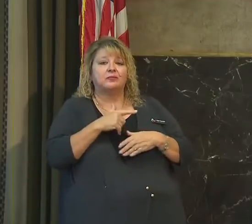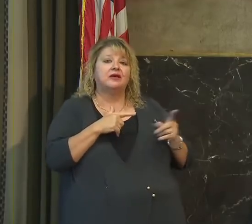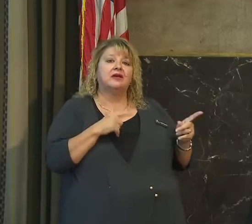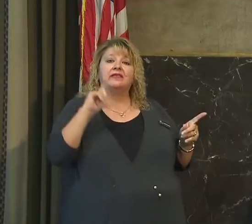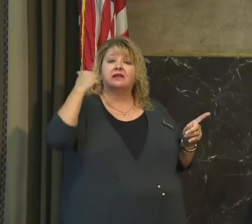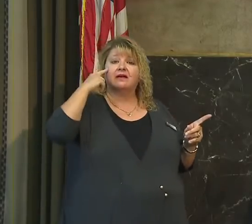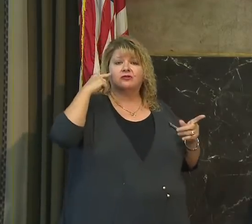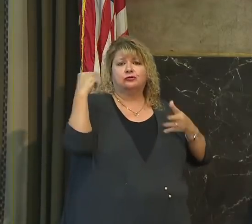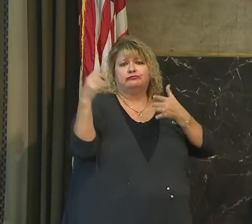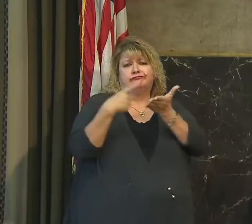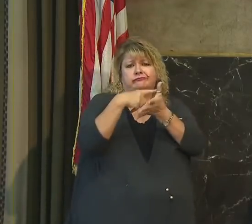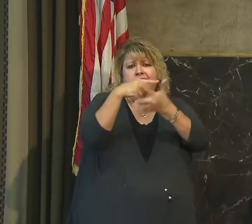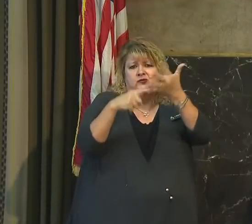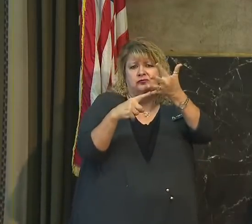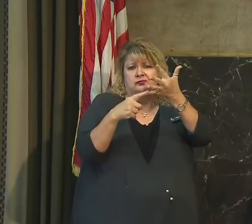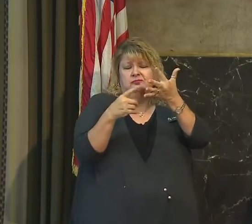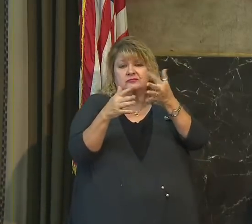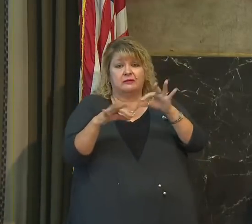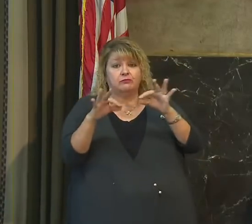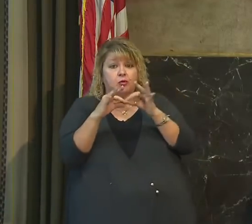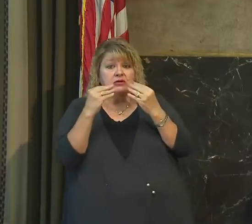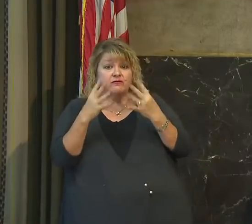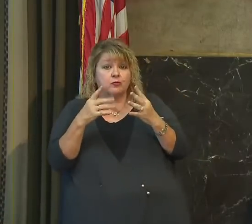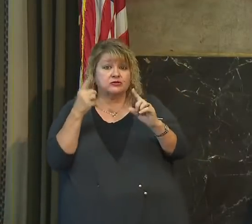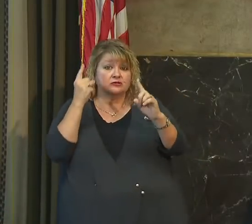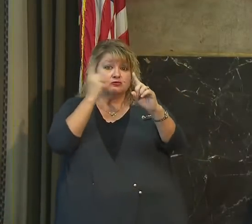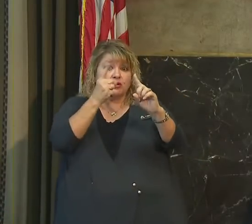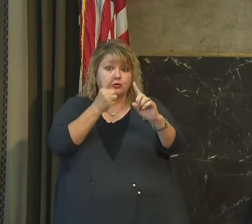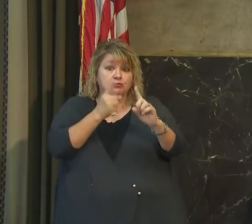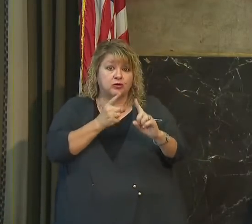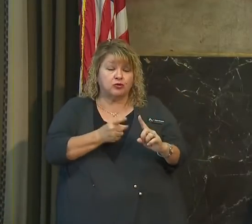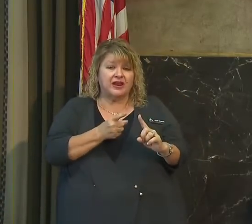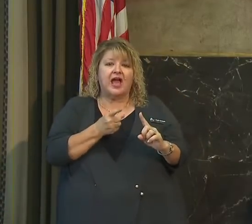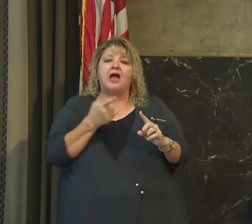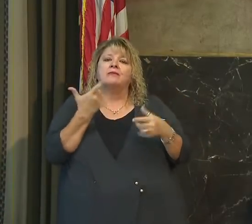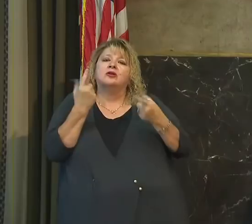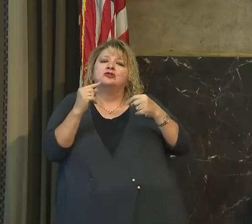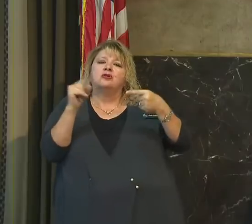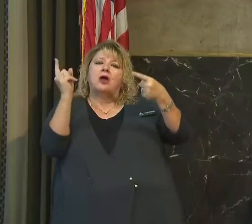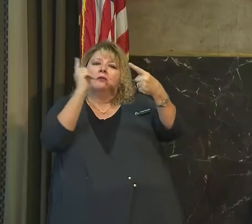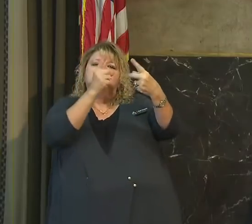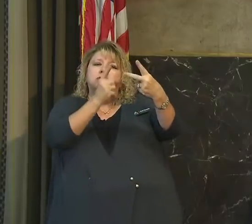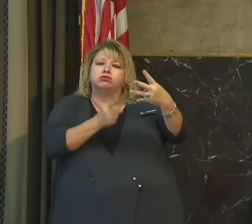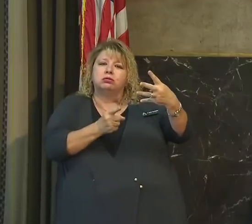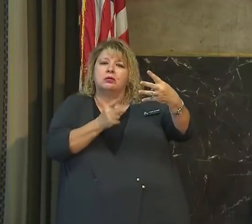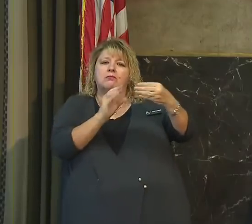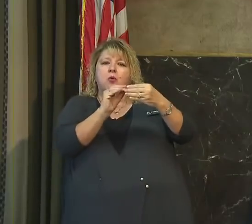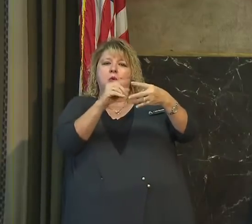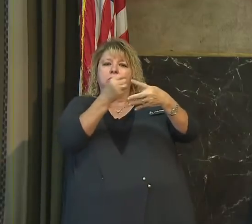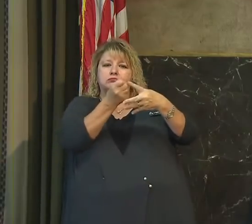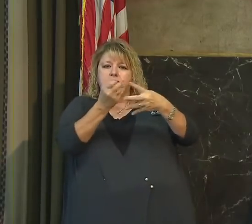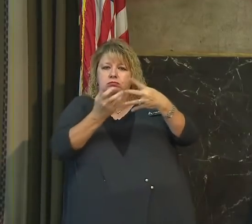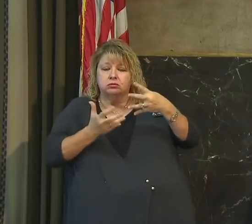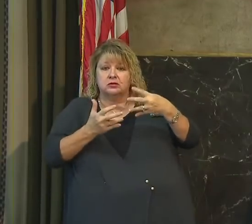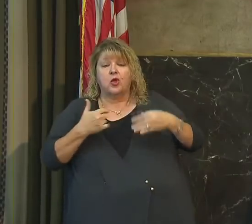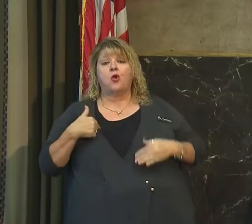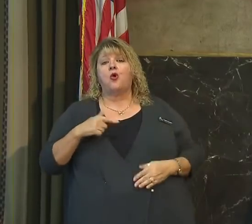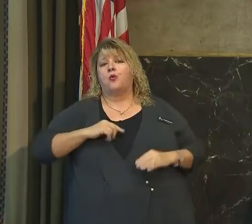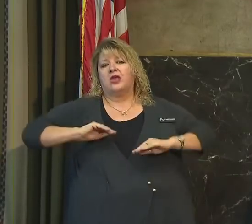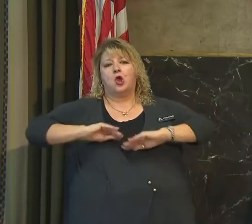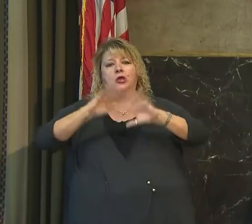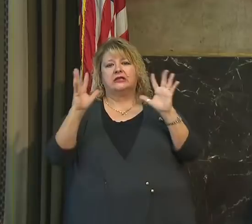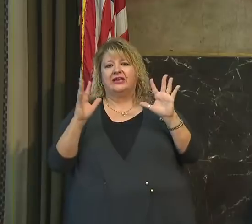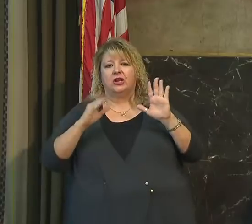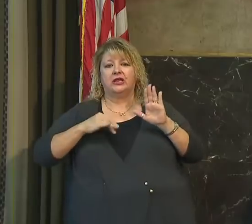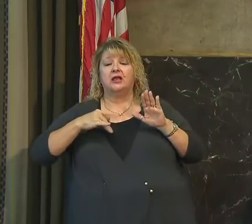covered a lot of pertinent data points there. I'm going to try and go in a little bit more detail. We are clearly in what is still